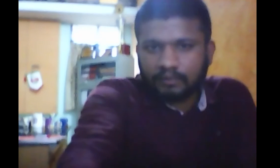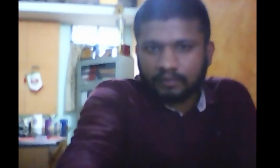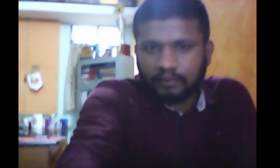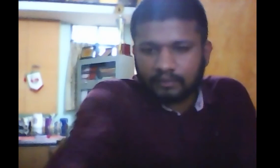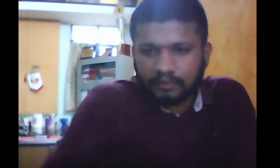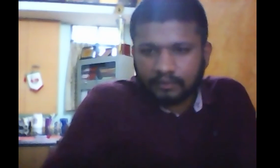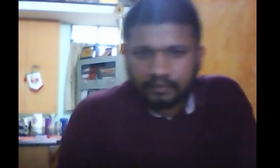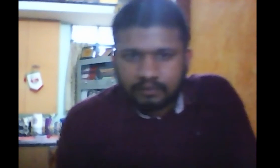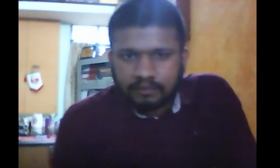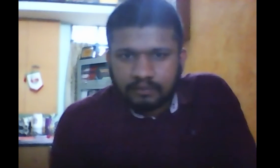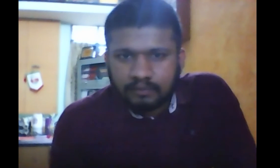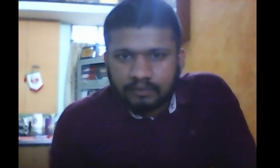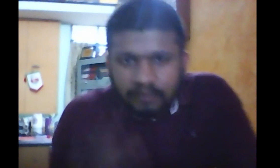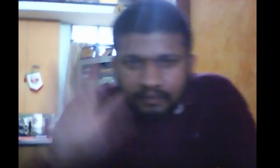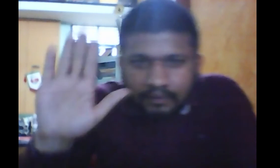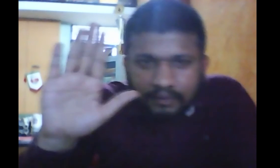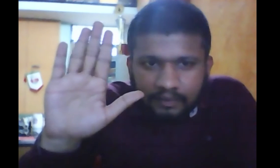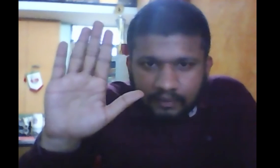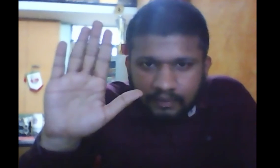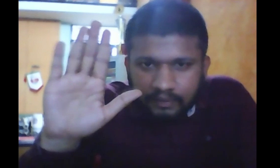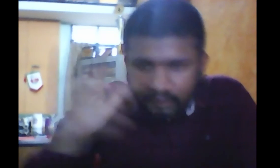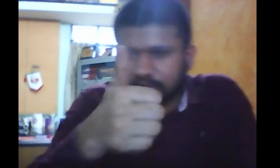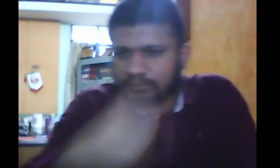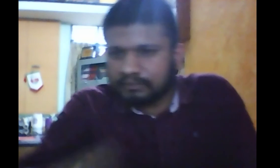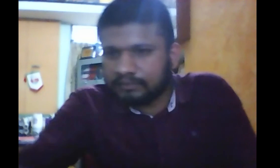Man. Yeah. Just raise your hand. Okay.